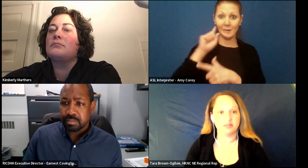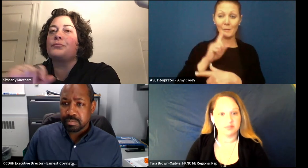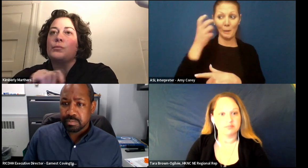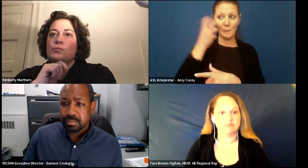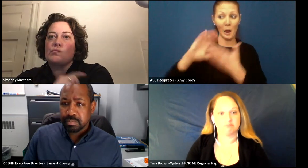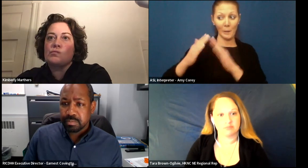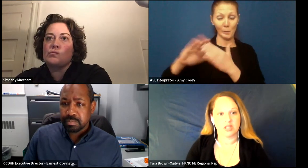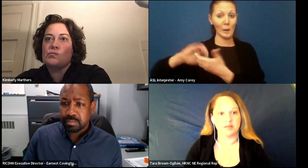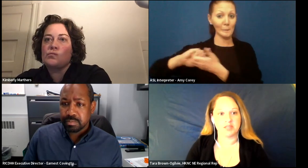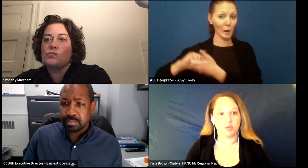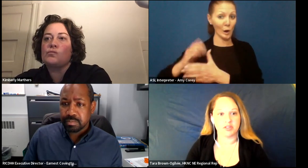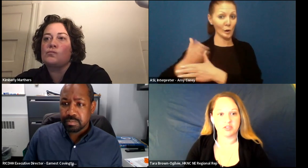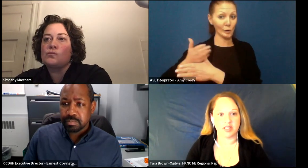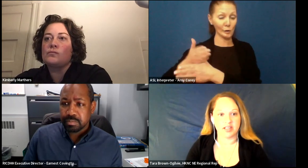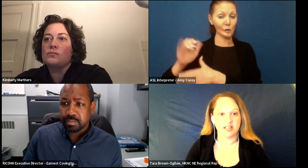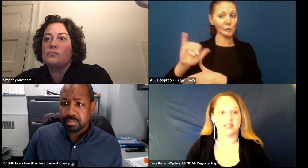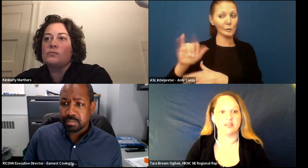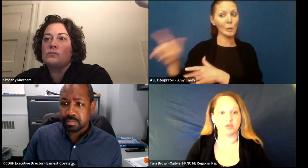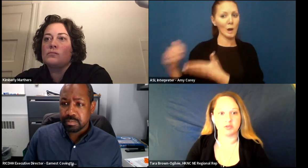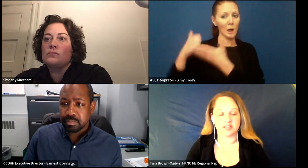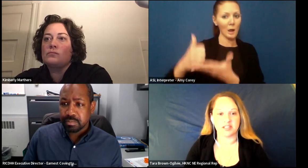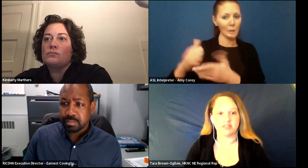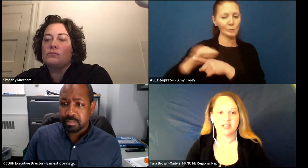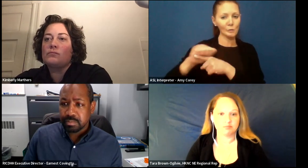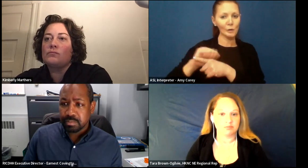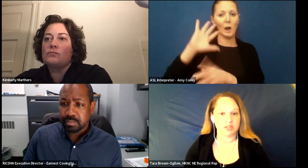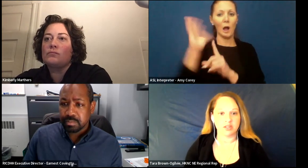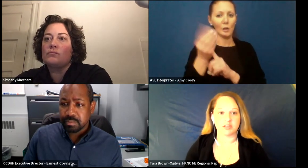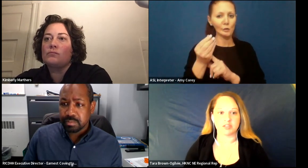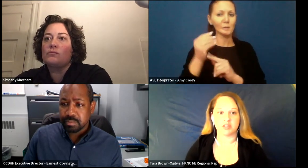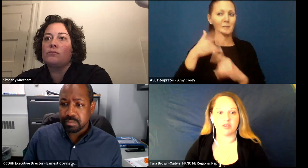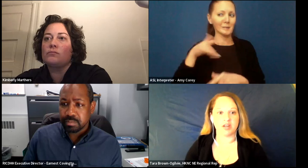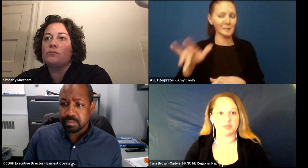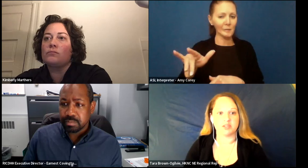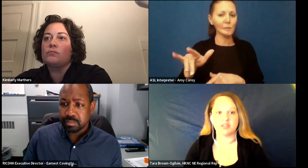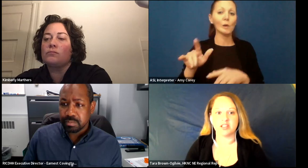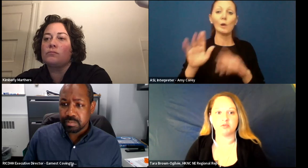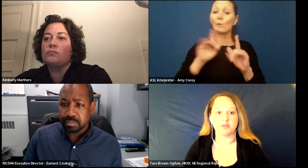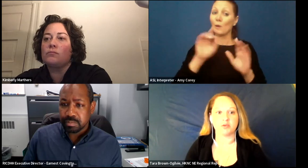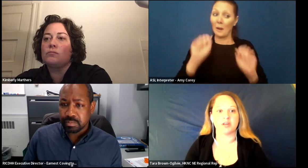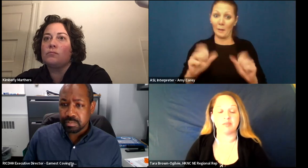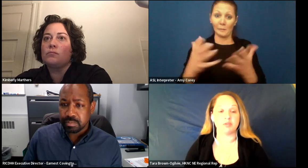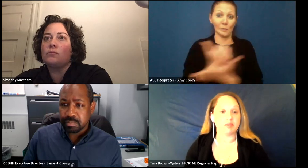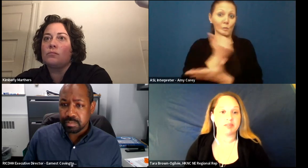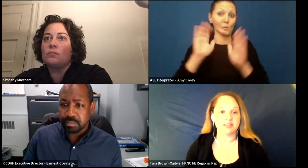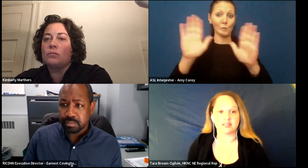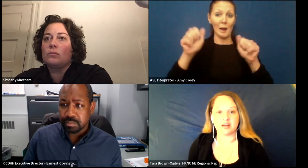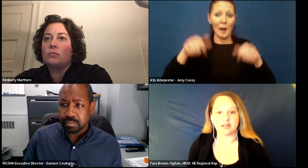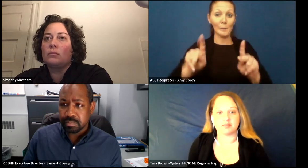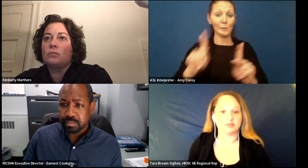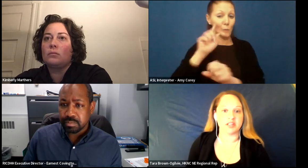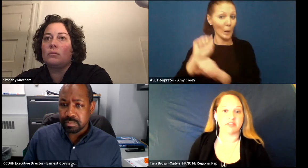as well to help with the training and cultural sensitivity. Could also be a great opportunity for